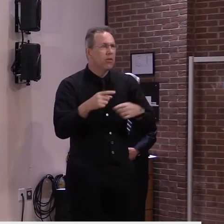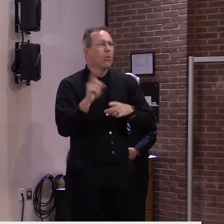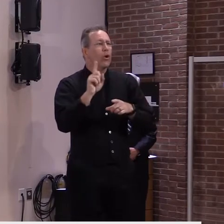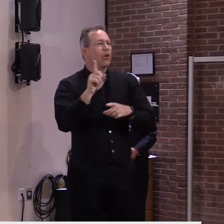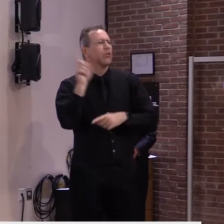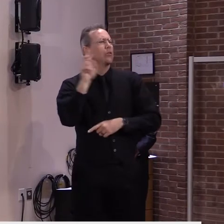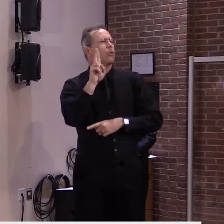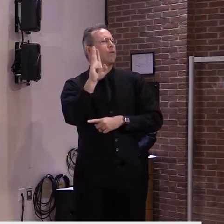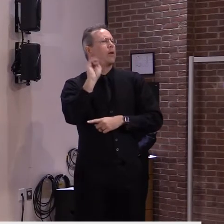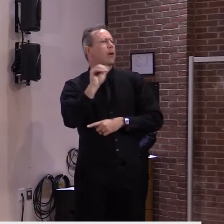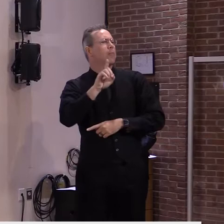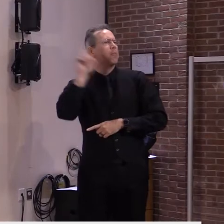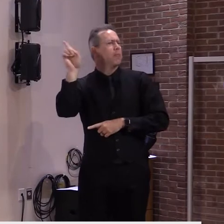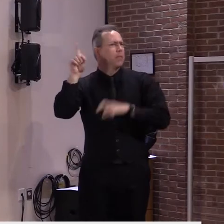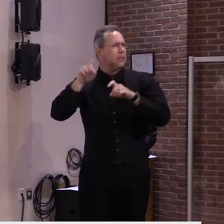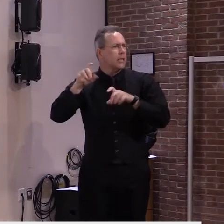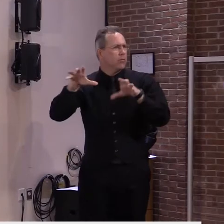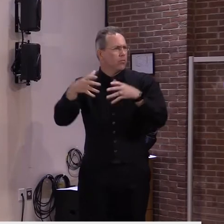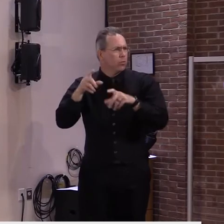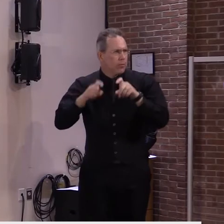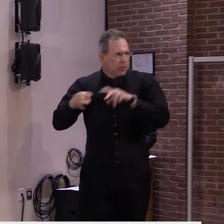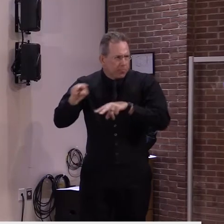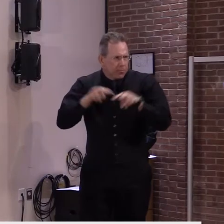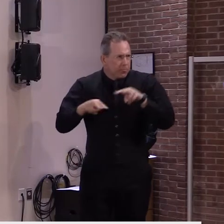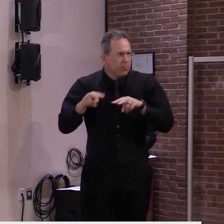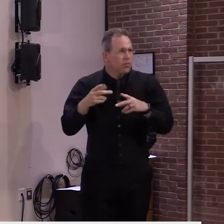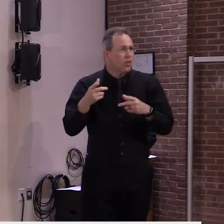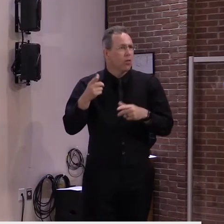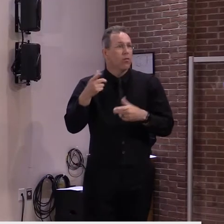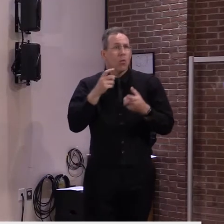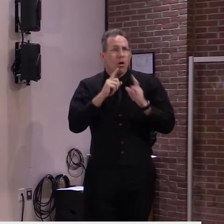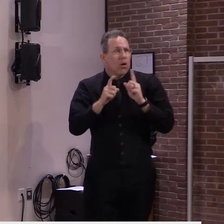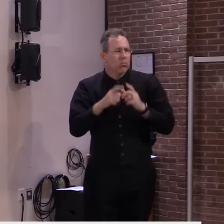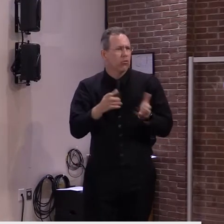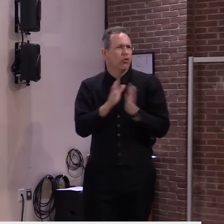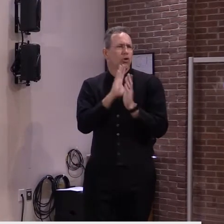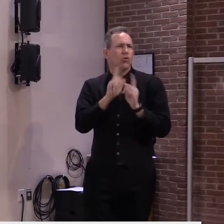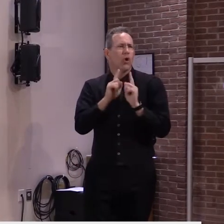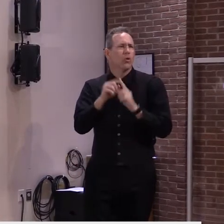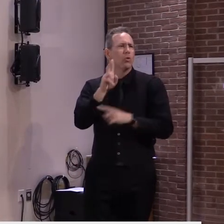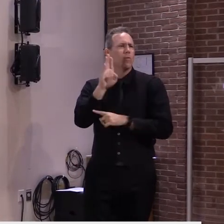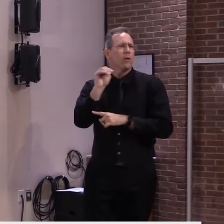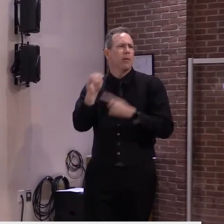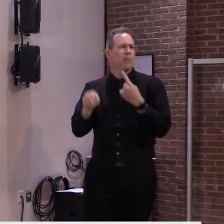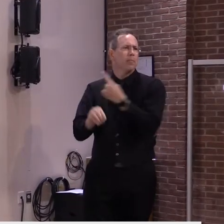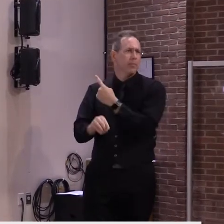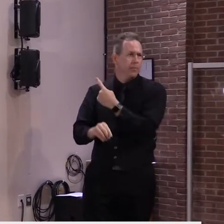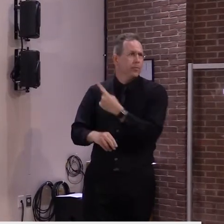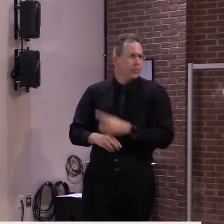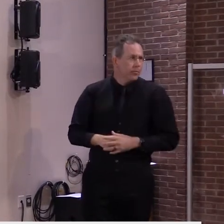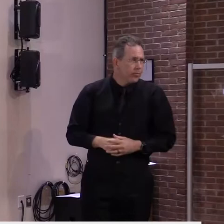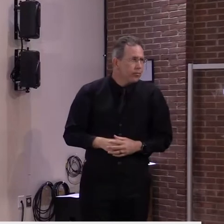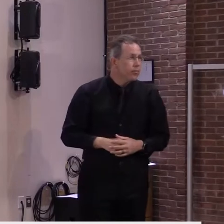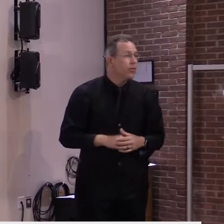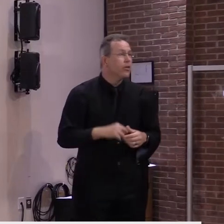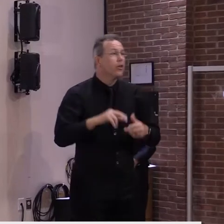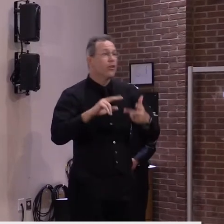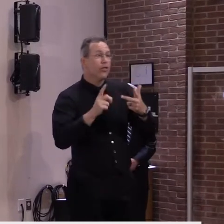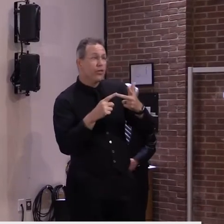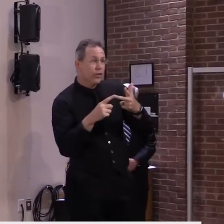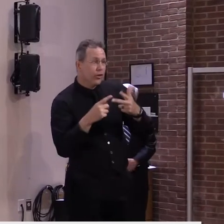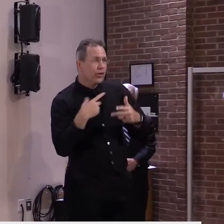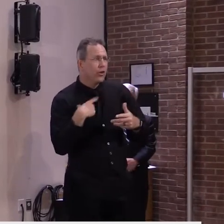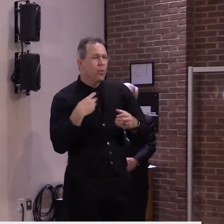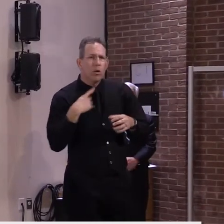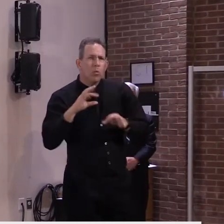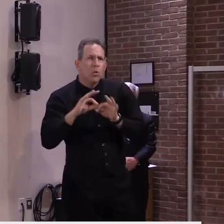if they have any specific questions. Third, we have worked very closely with those investigators,